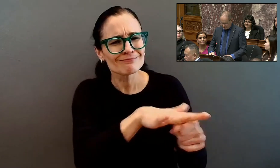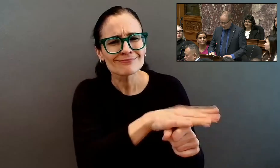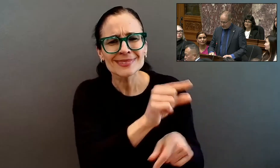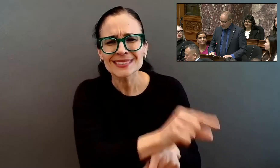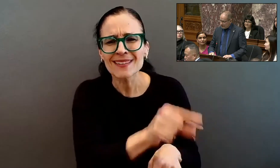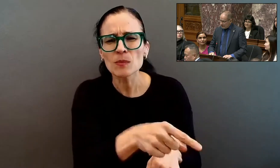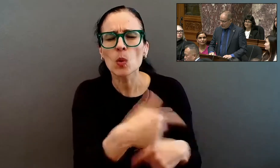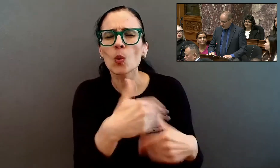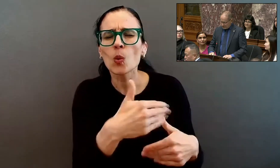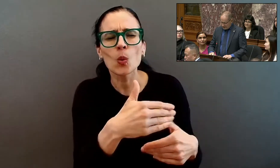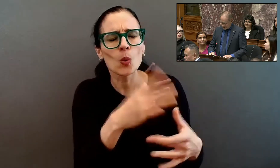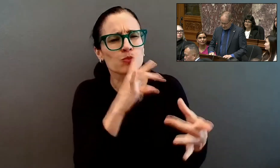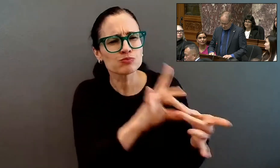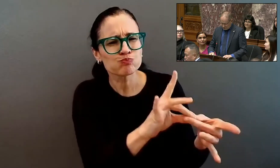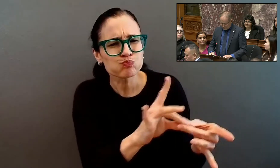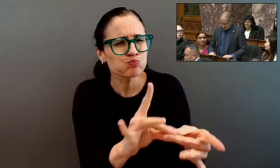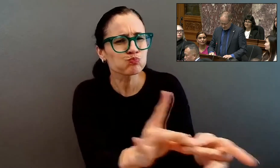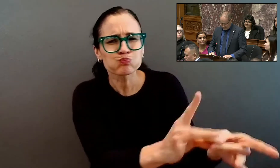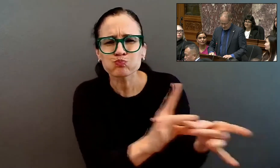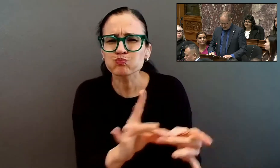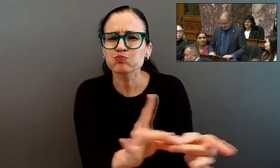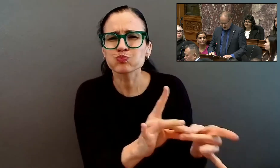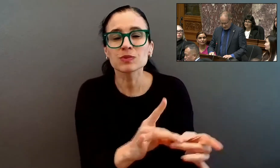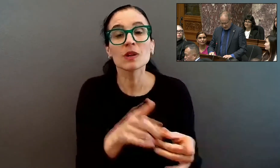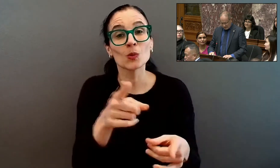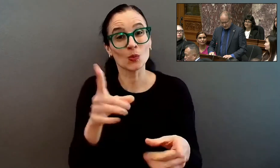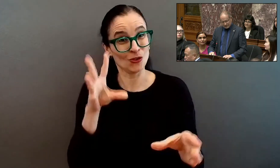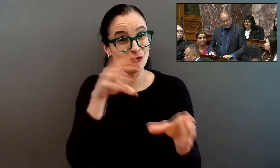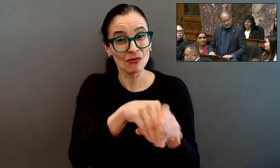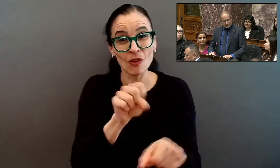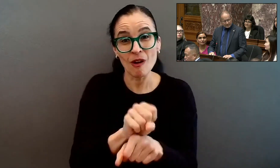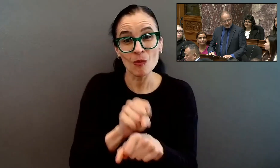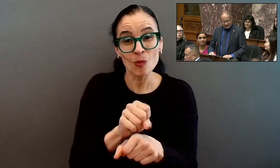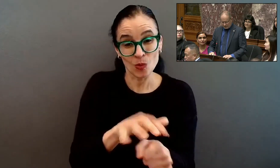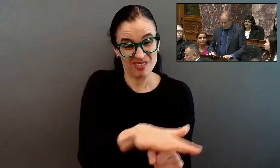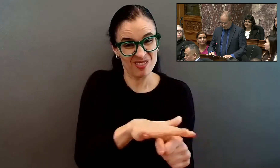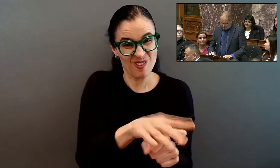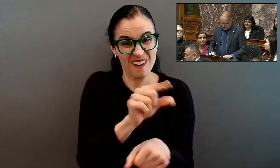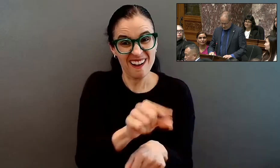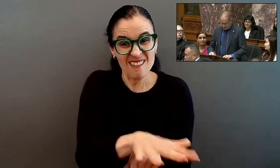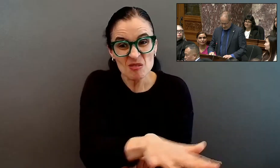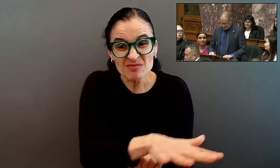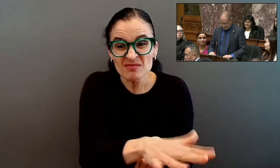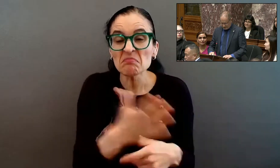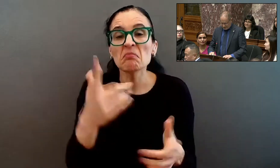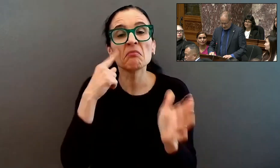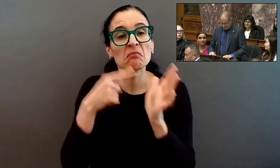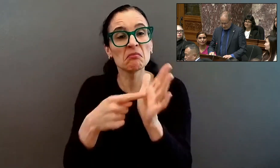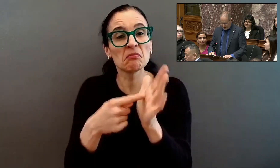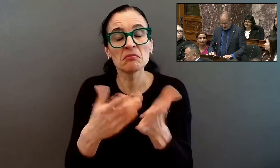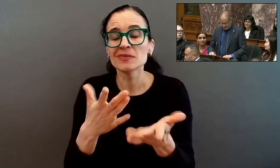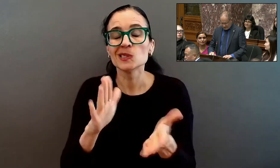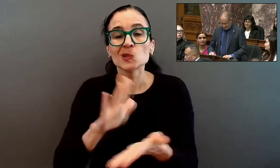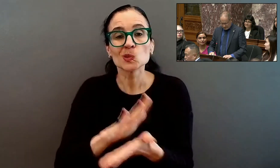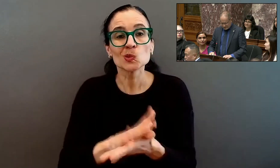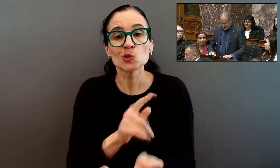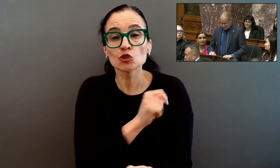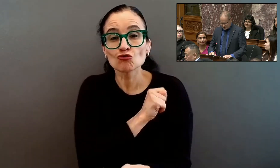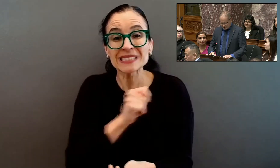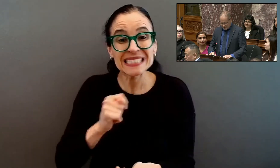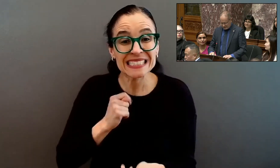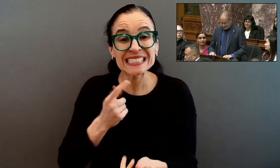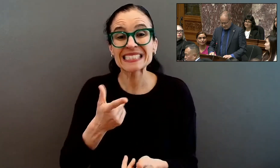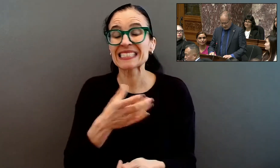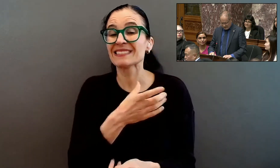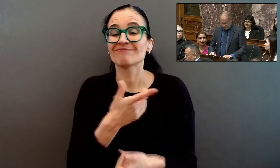local government, whether as a school trustee, councillor, mayor, or regional district director, every